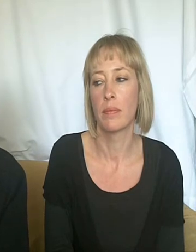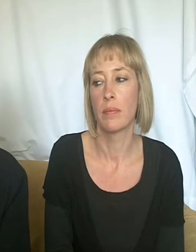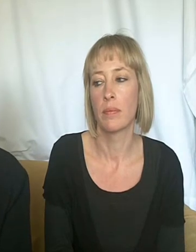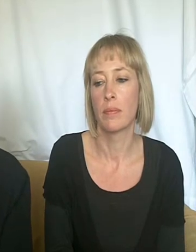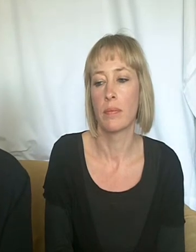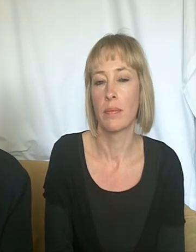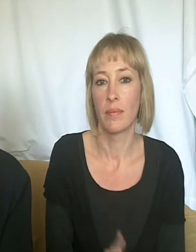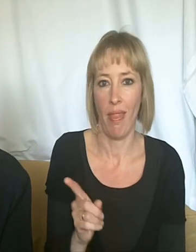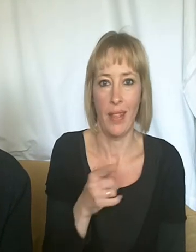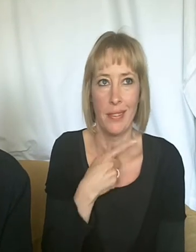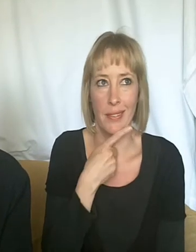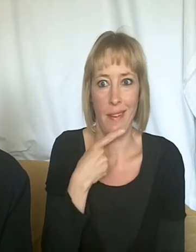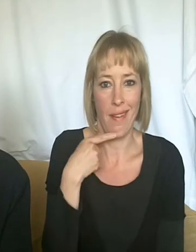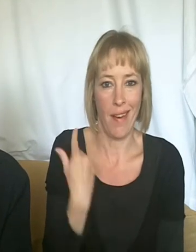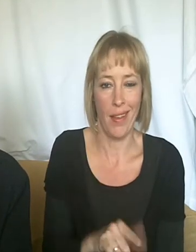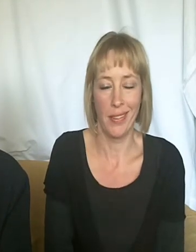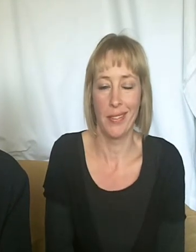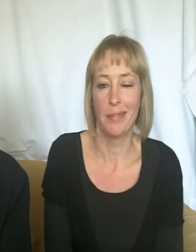Oh, that's delicious.